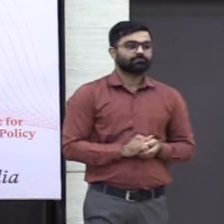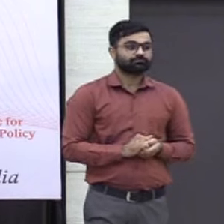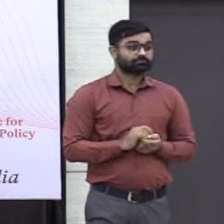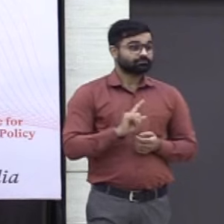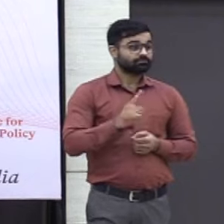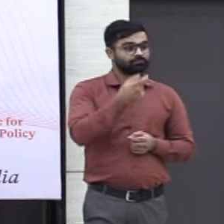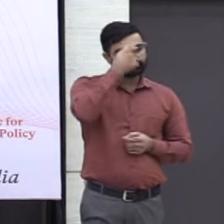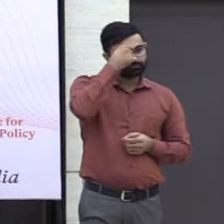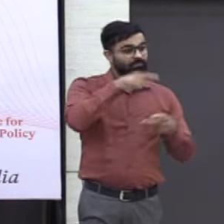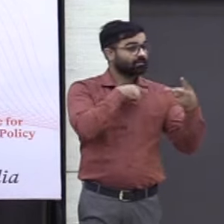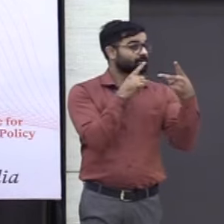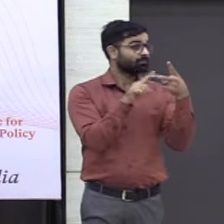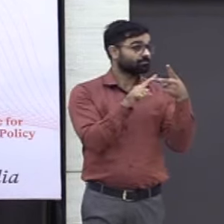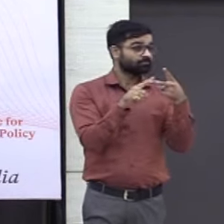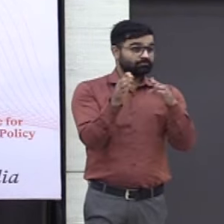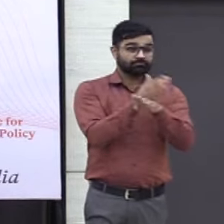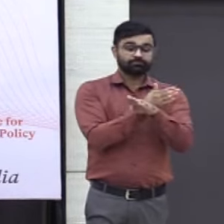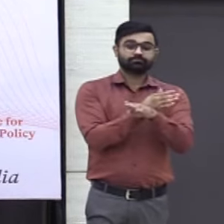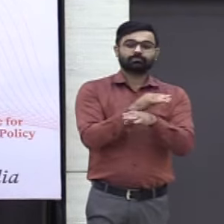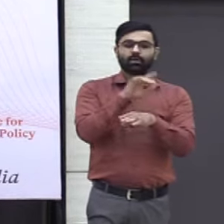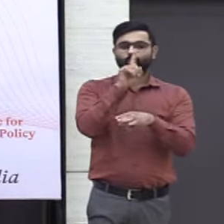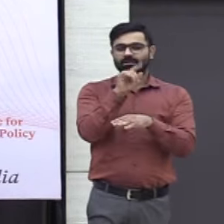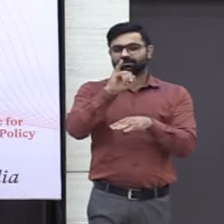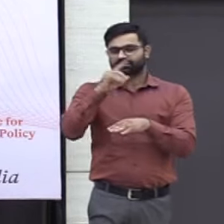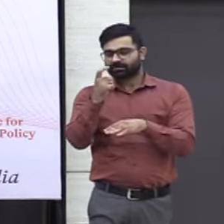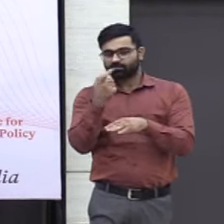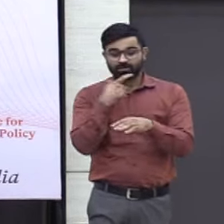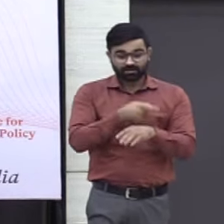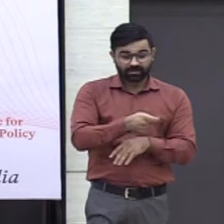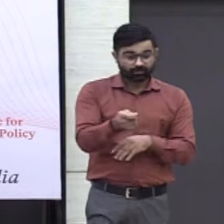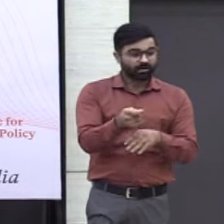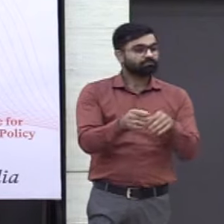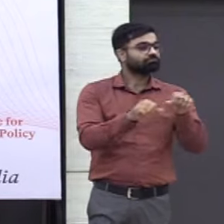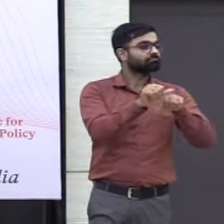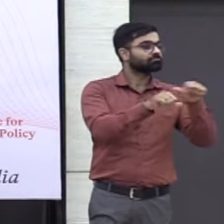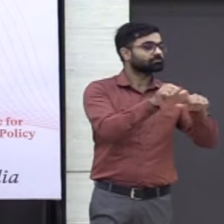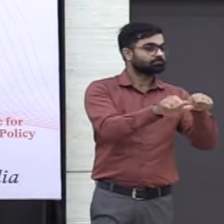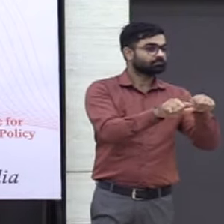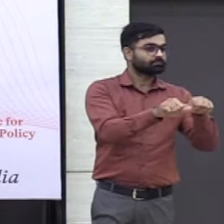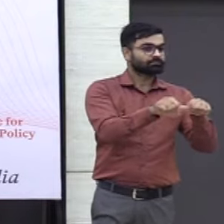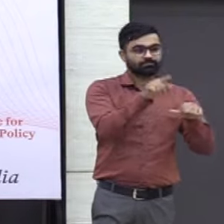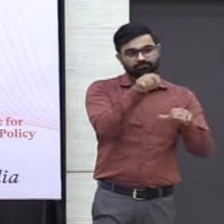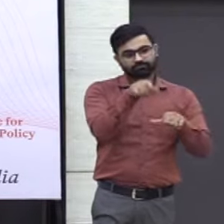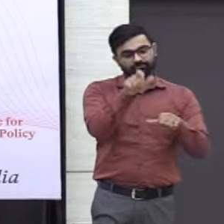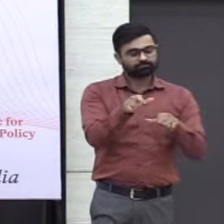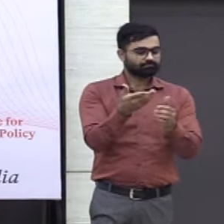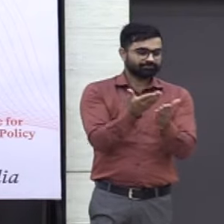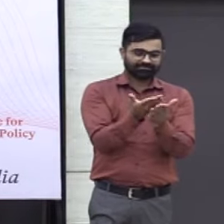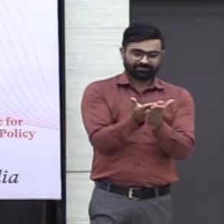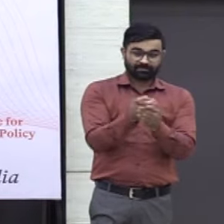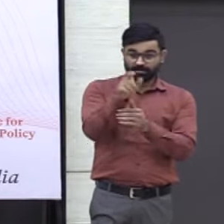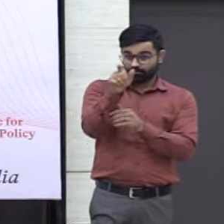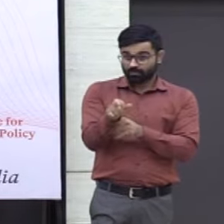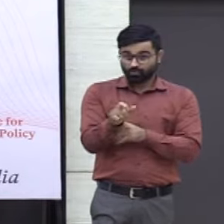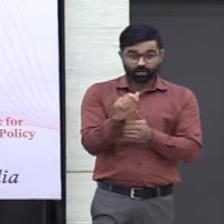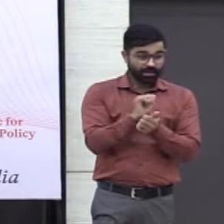The second issue is that previously under 167 of the Code of Criminal Procedure, you could take a person